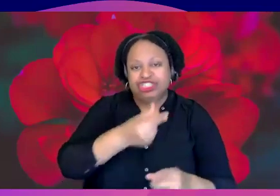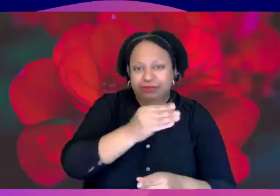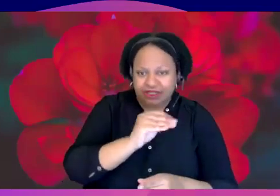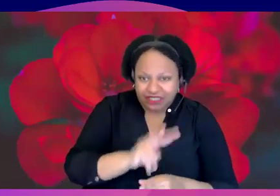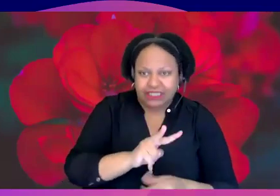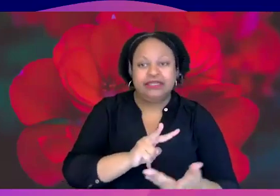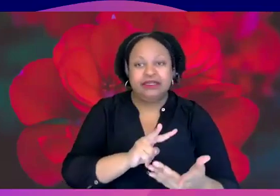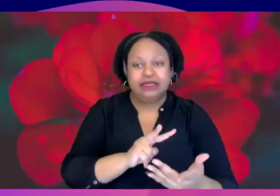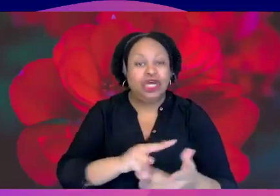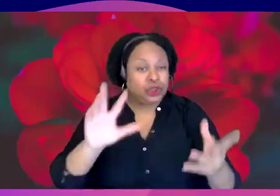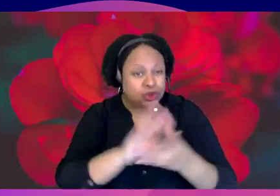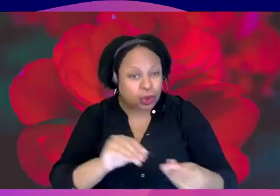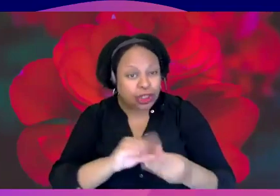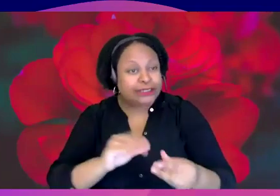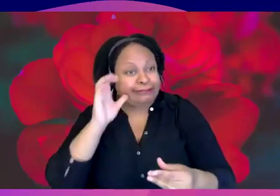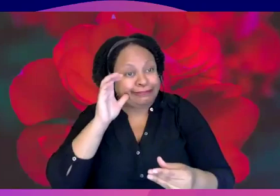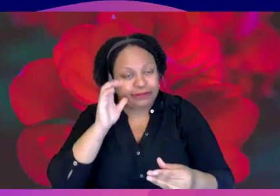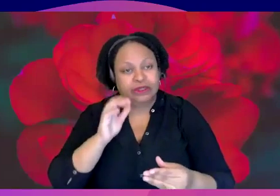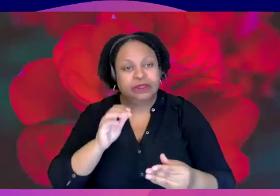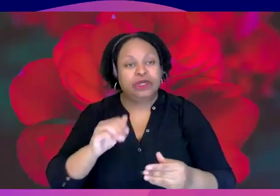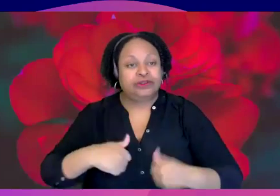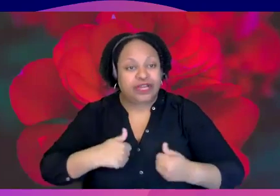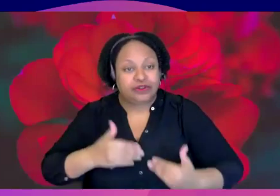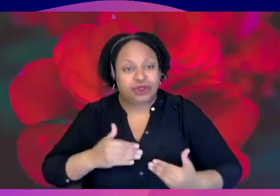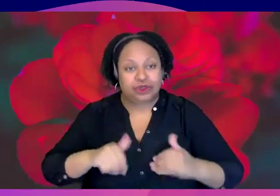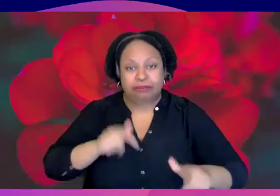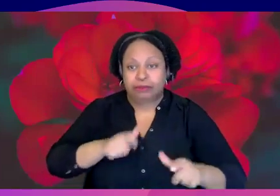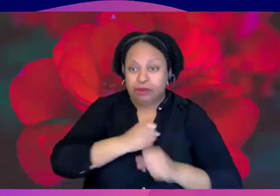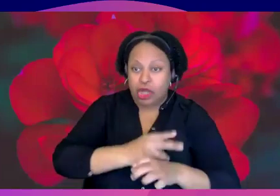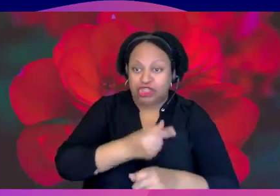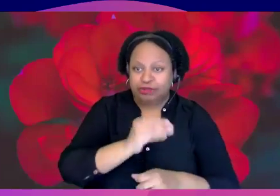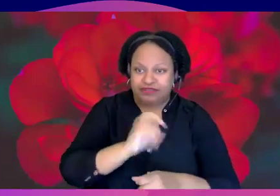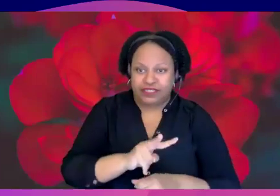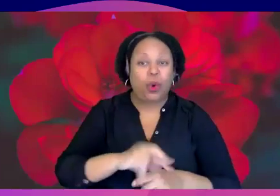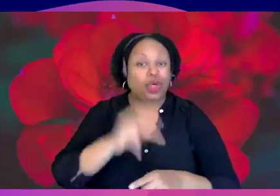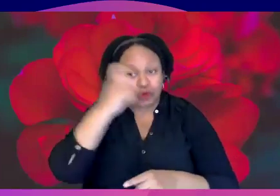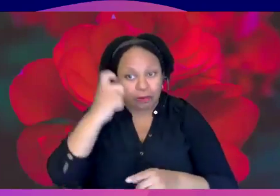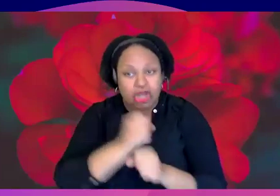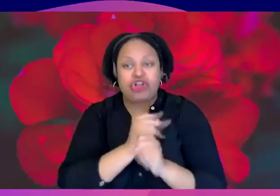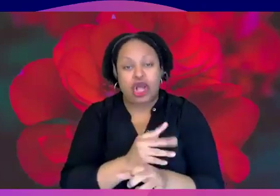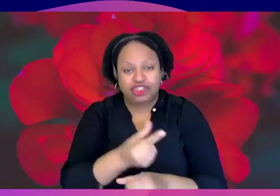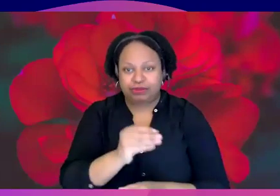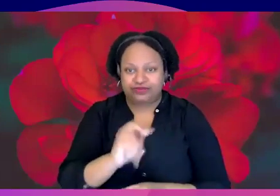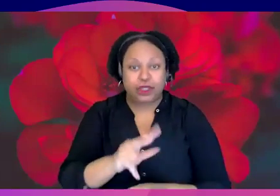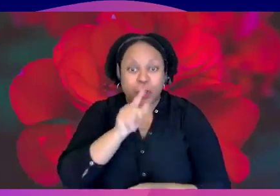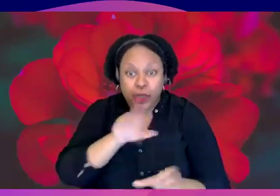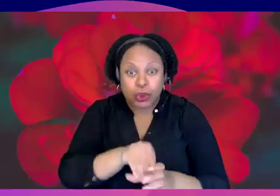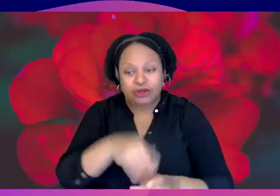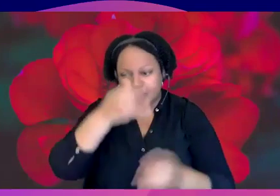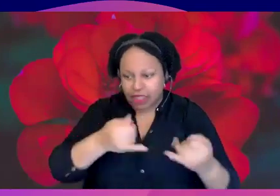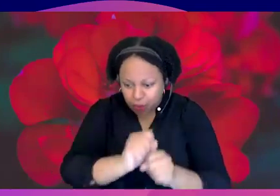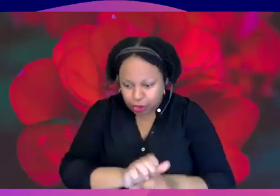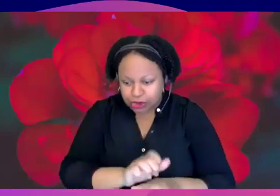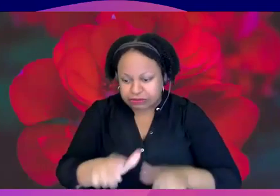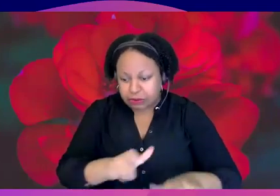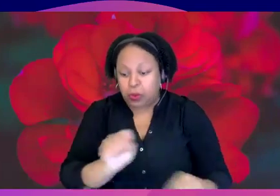or perpetrators, and or the trauma caused by GBV. So this includes, of course, frontline workers, people doing the